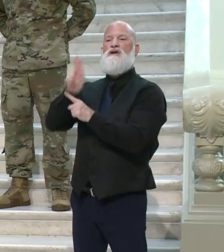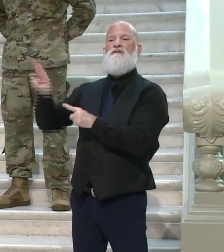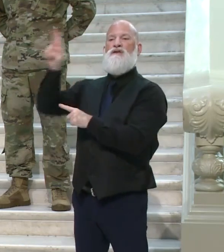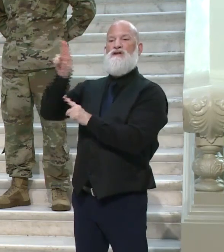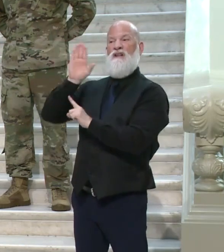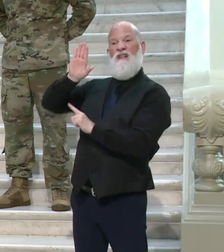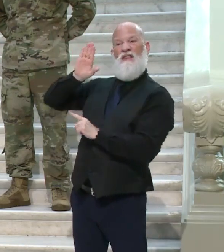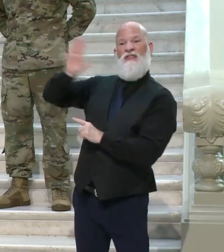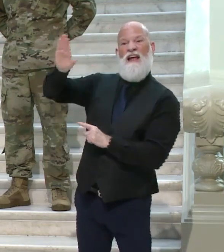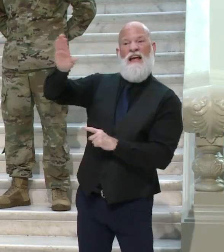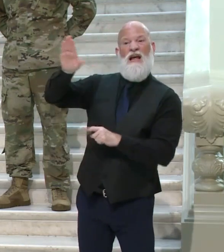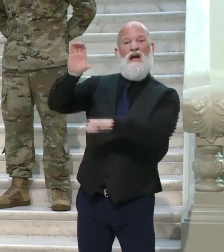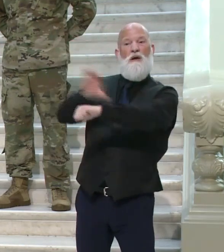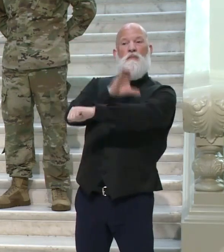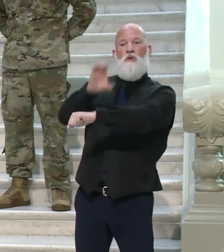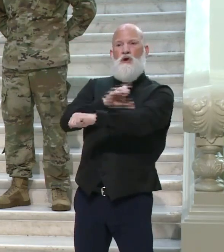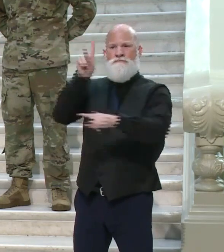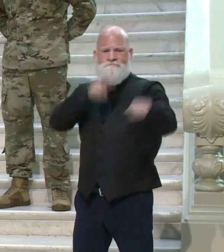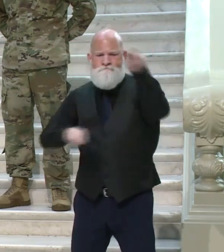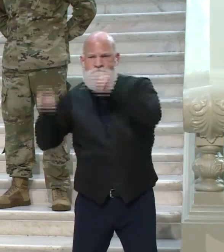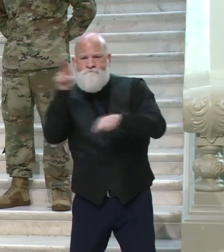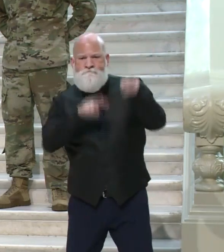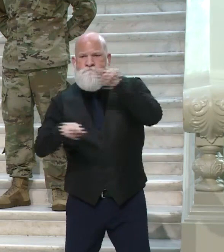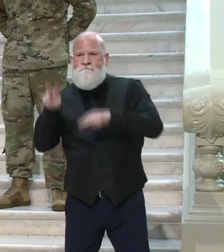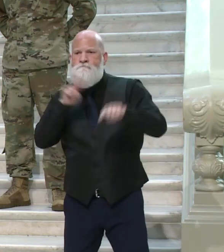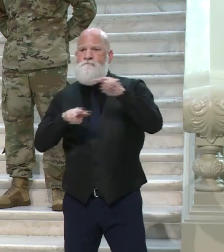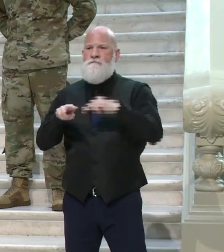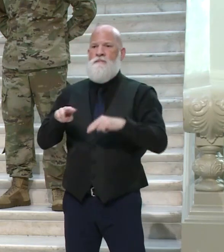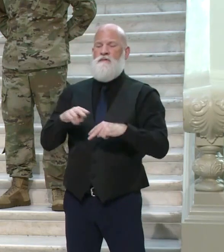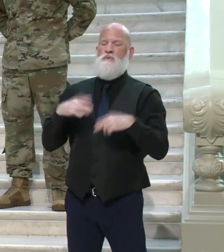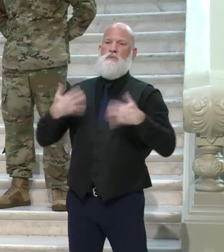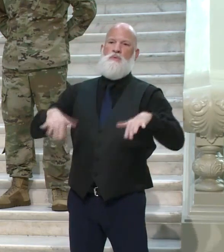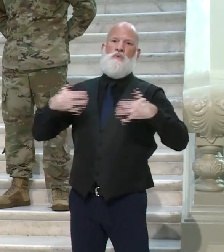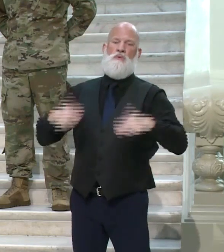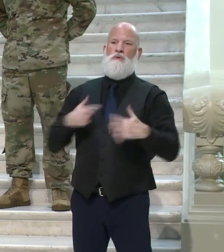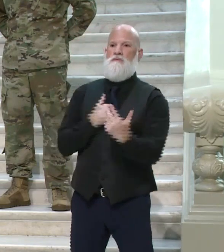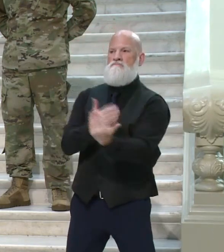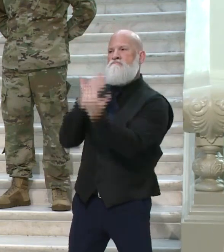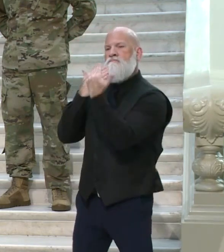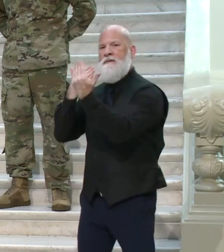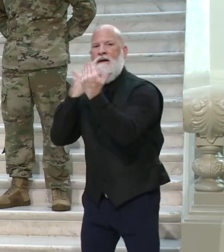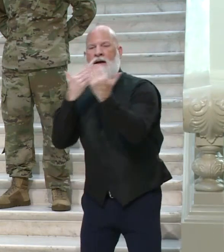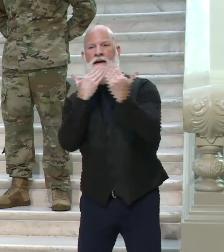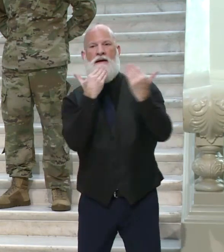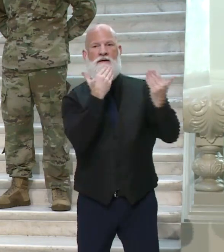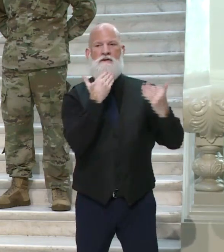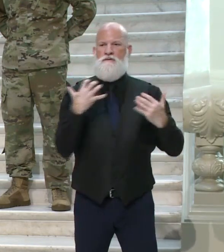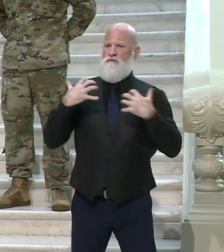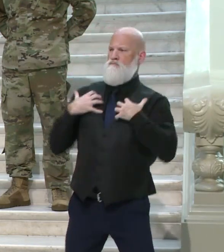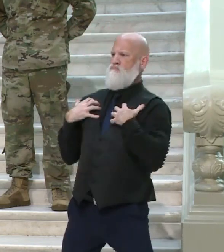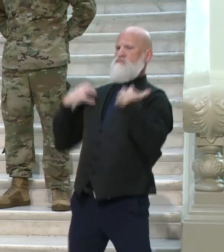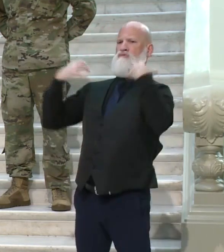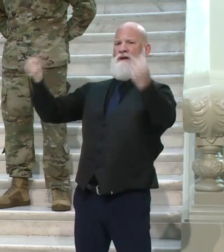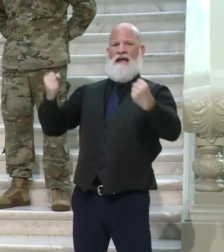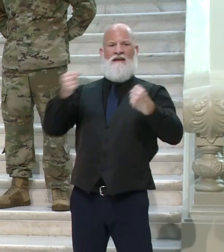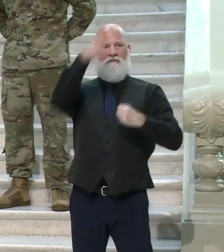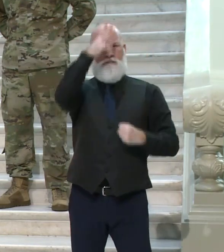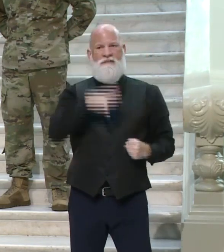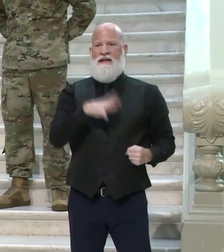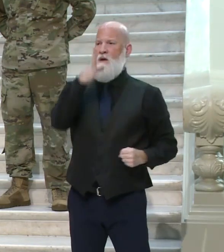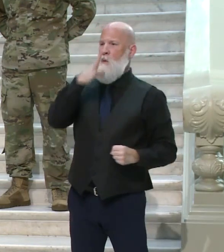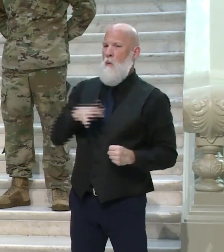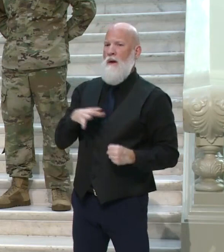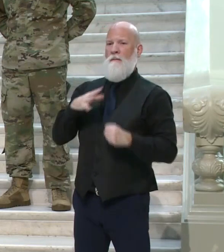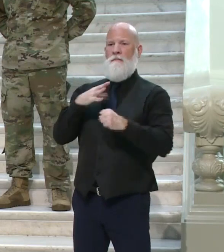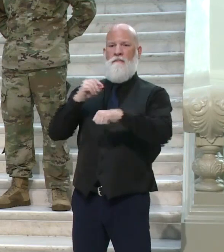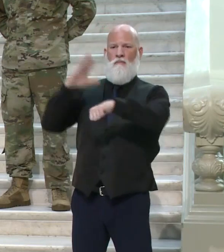49 personnel. I want to applaud the brave men and women who have answered this call to service, who are fighting the